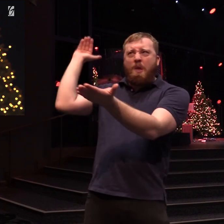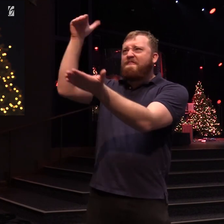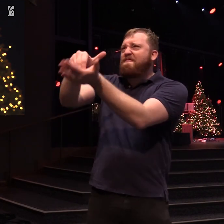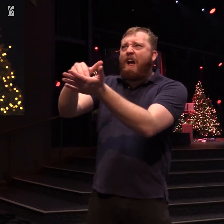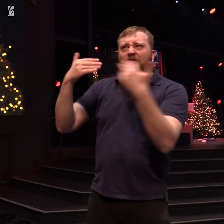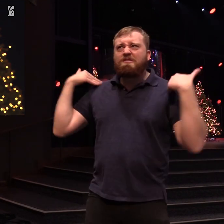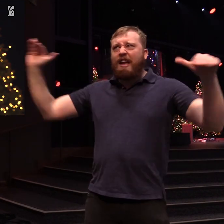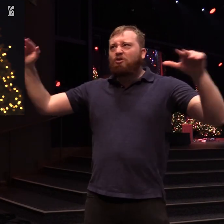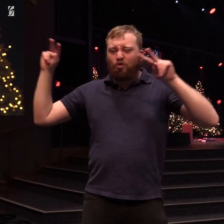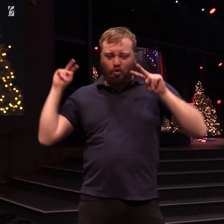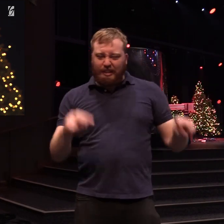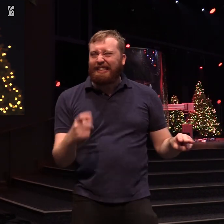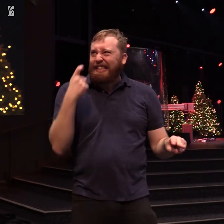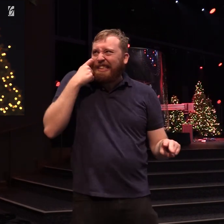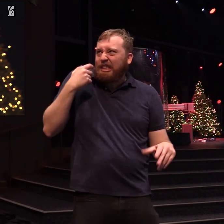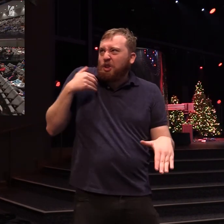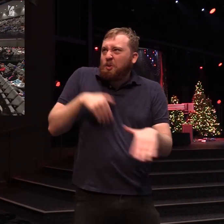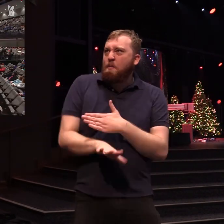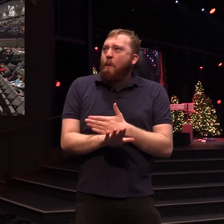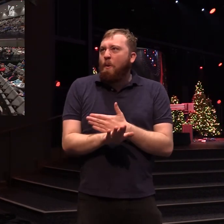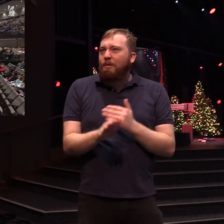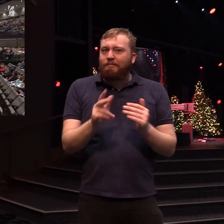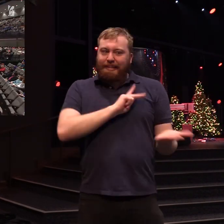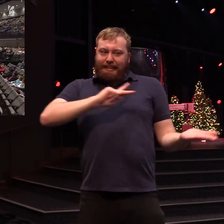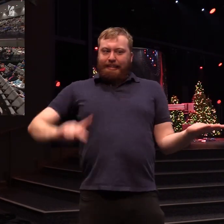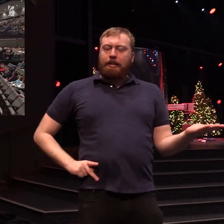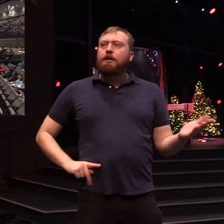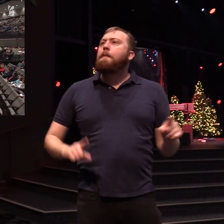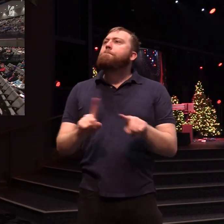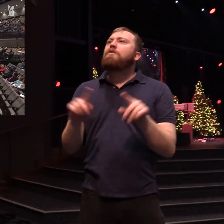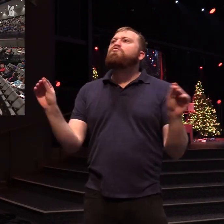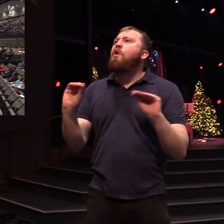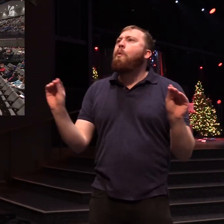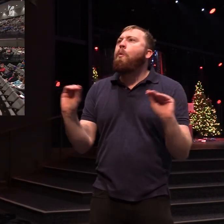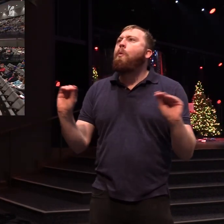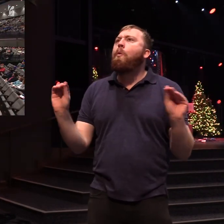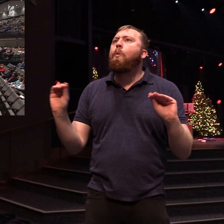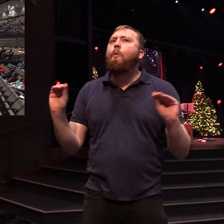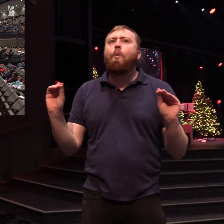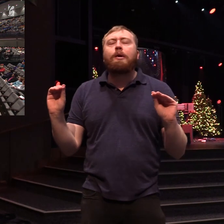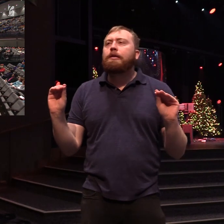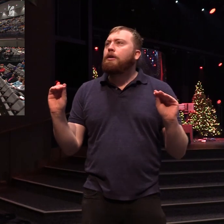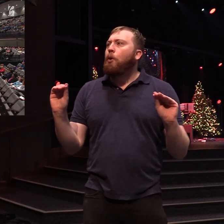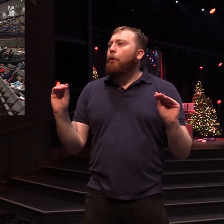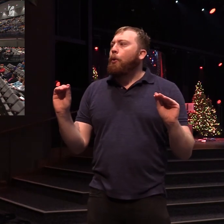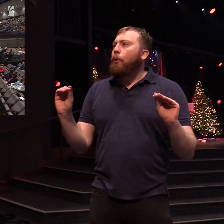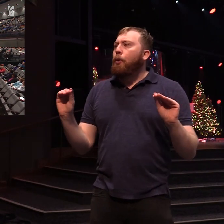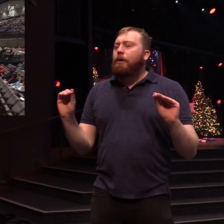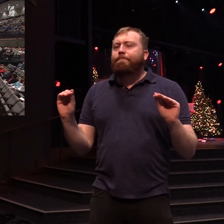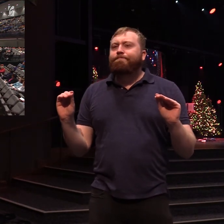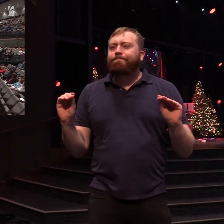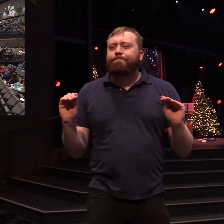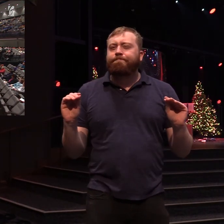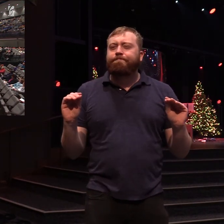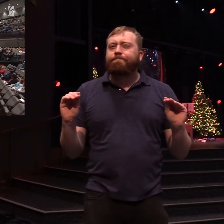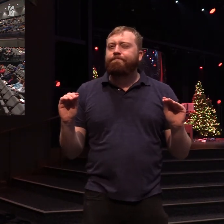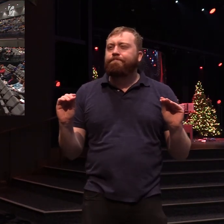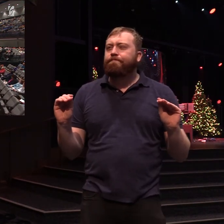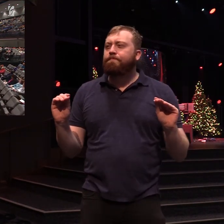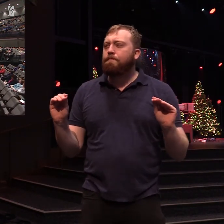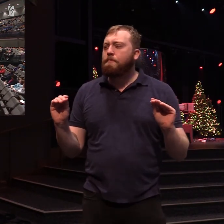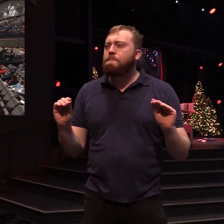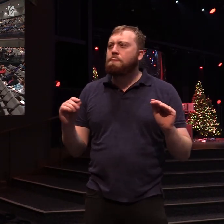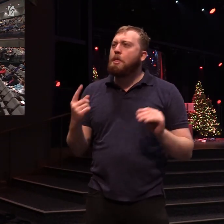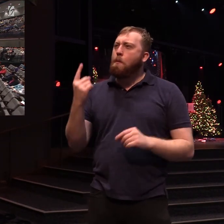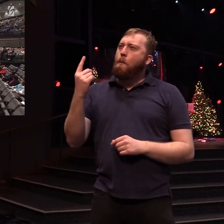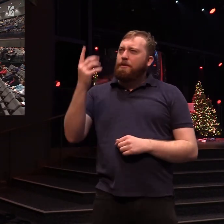just-born king. But no one was looking with the intensity of a seasoned saint by the